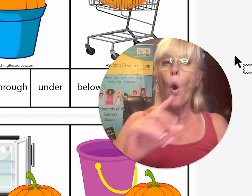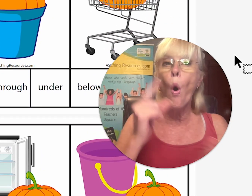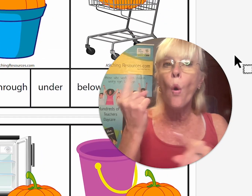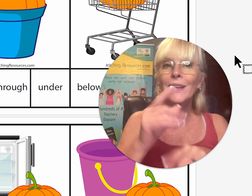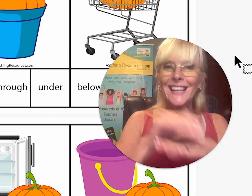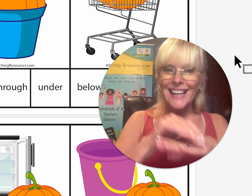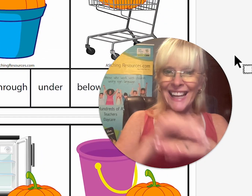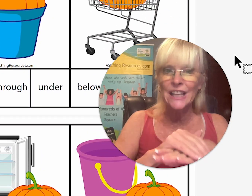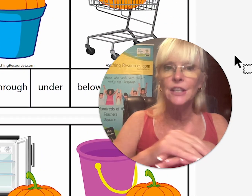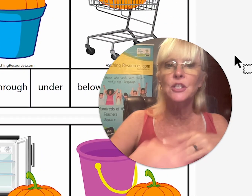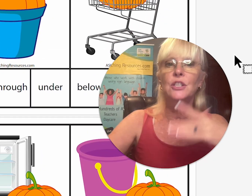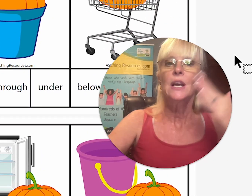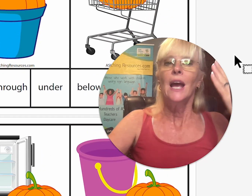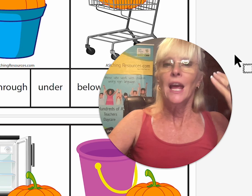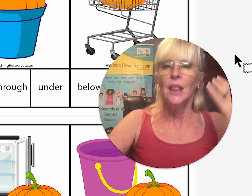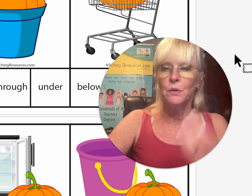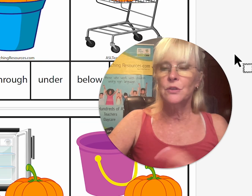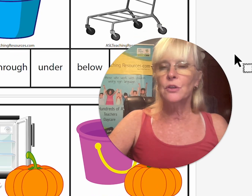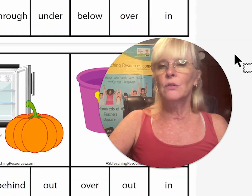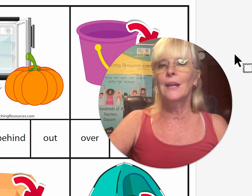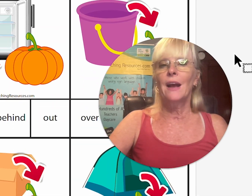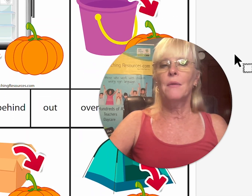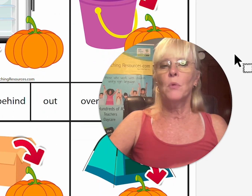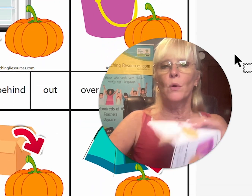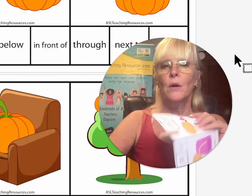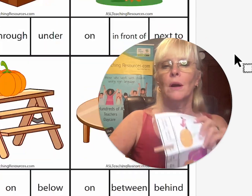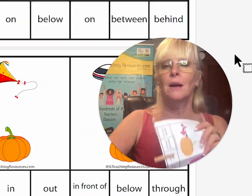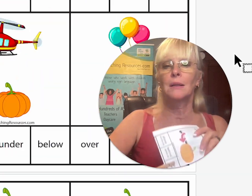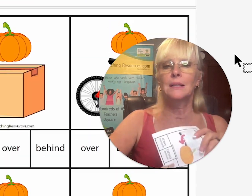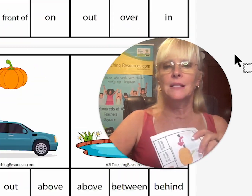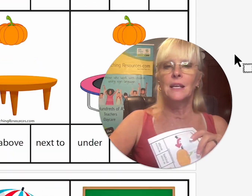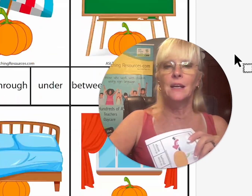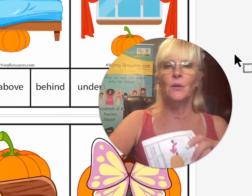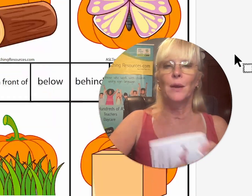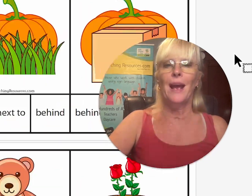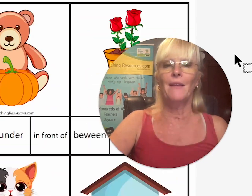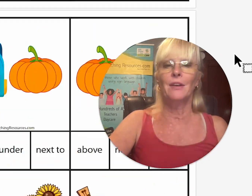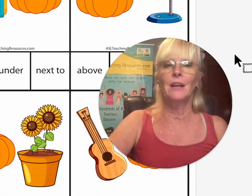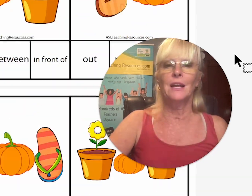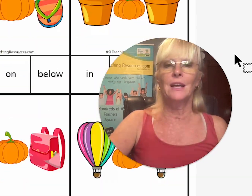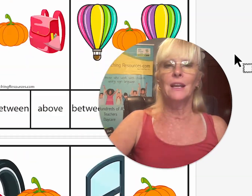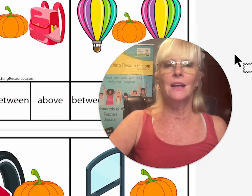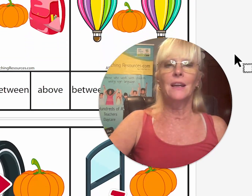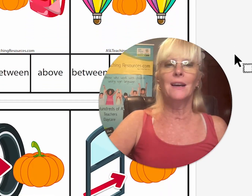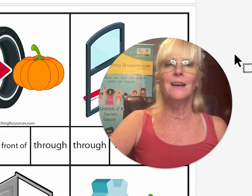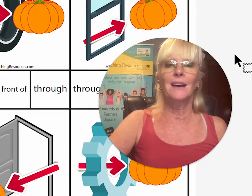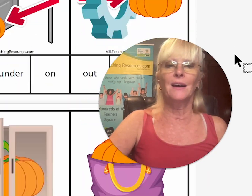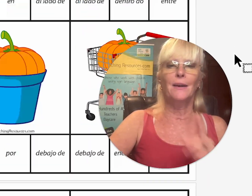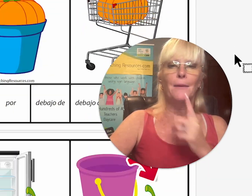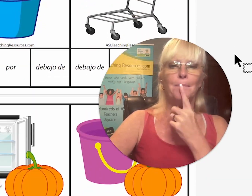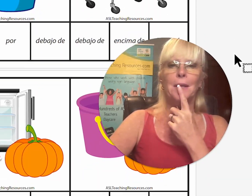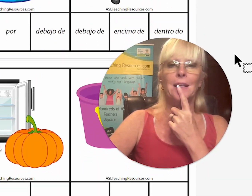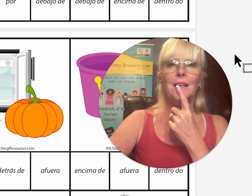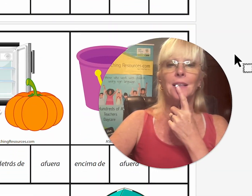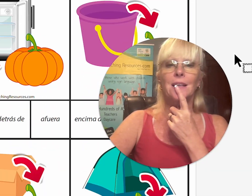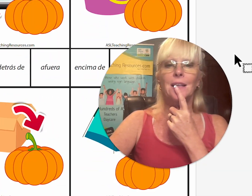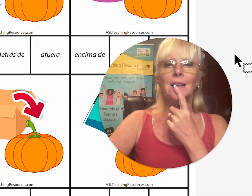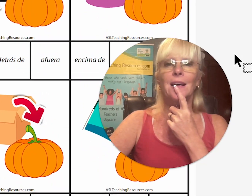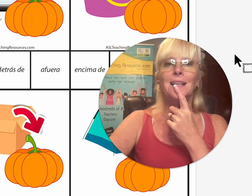with only English. And then when you scroll down more, let's see here, we have it in